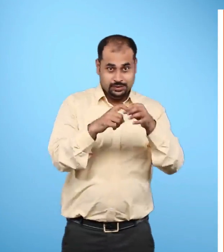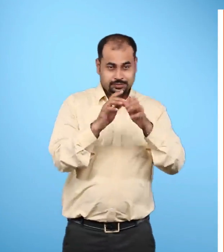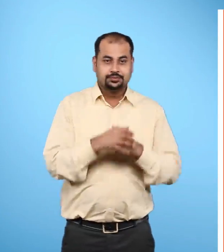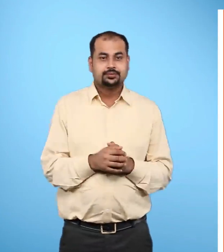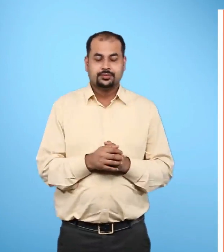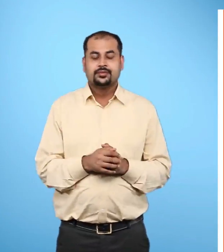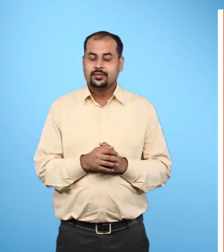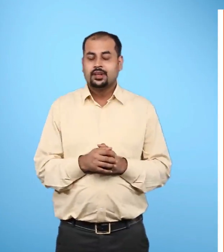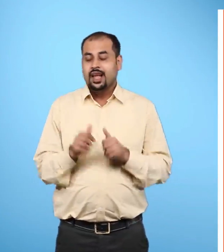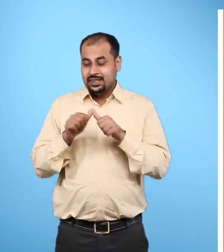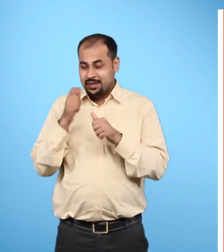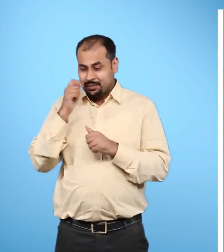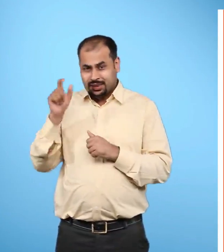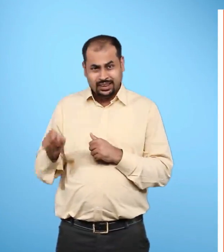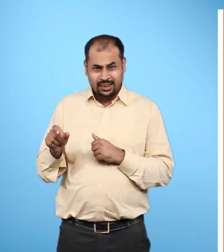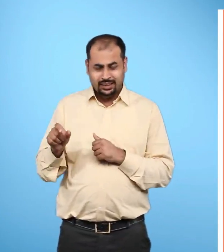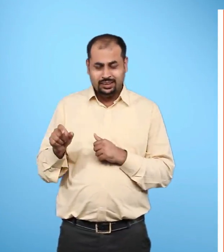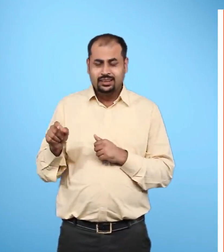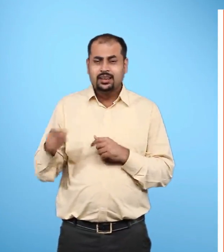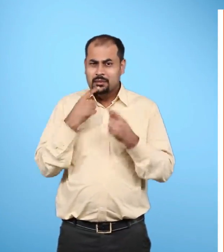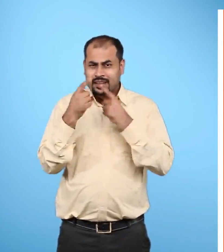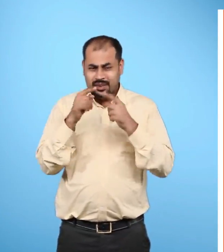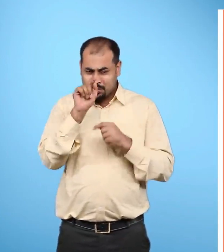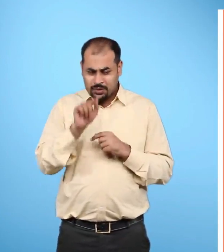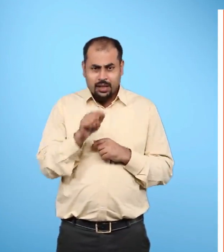Questions. Is he correct?